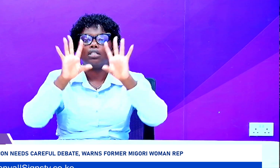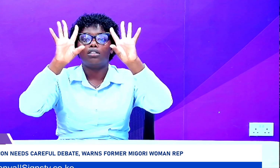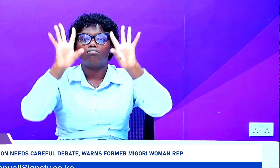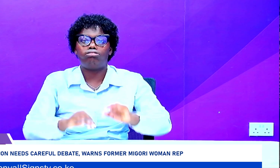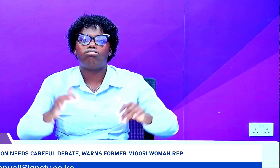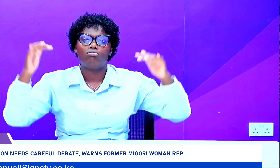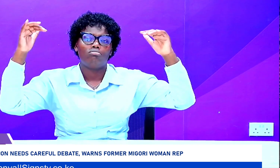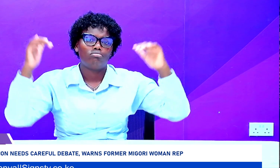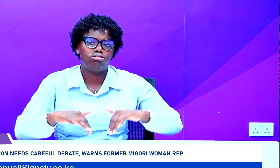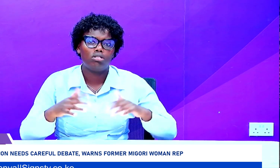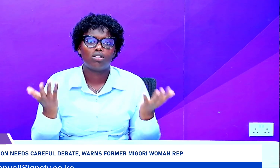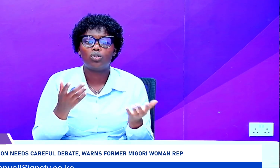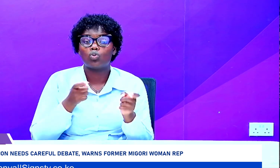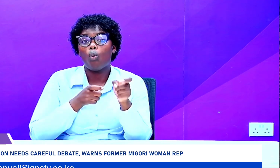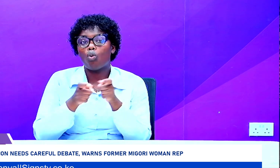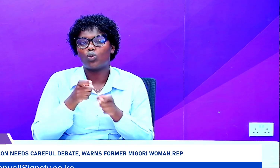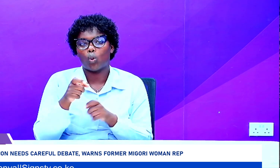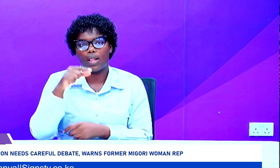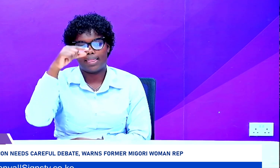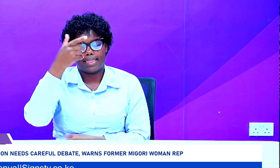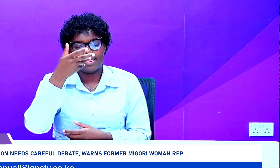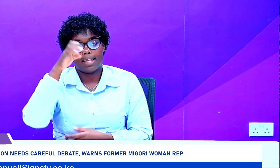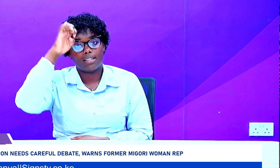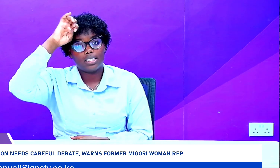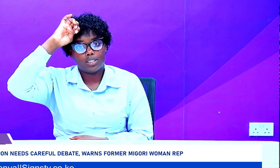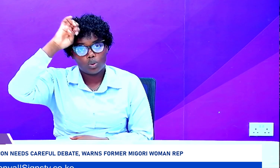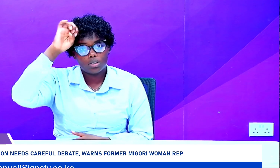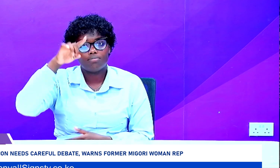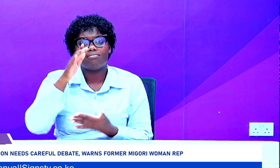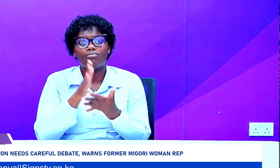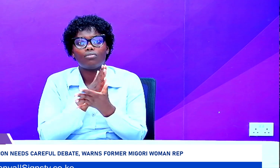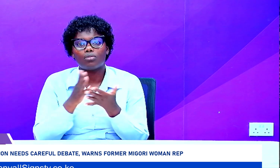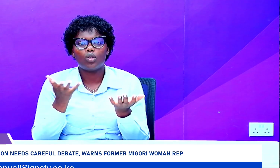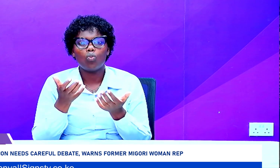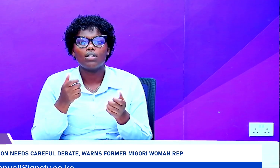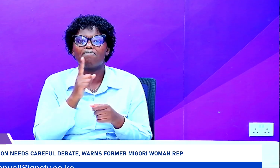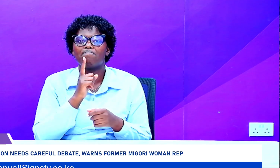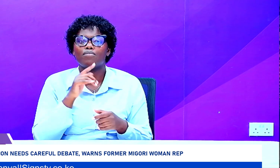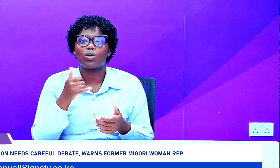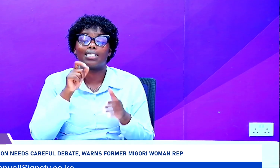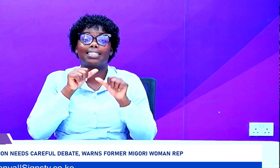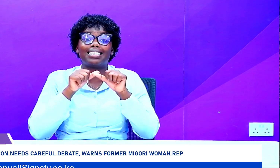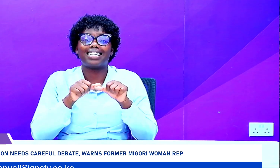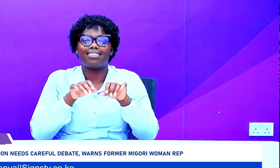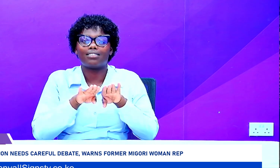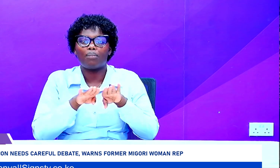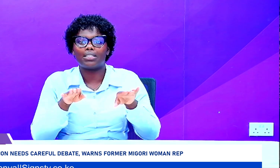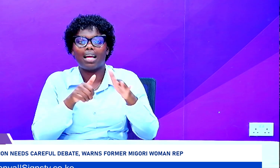before scrambling to control education, a sector which she noted is still stabilizing under the